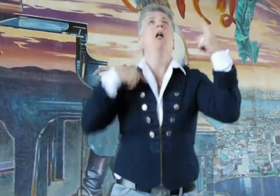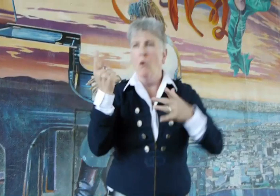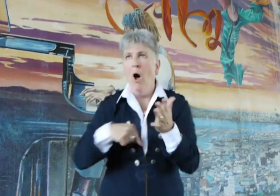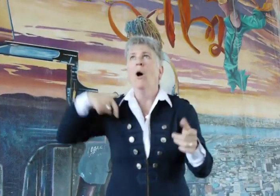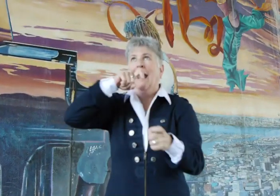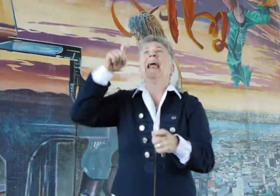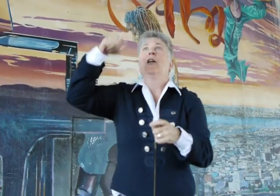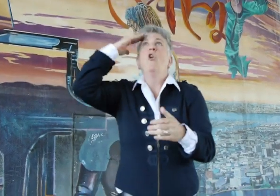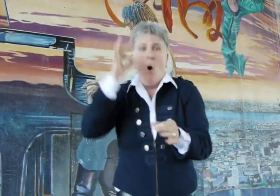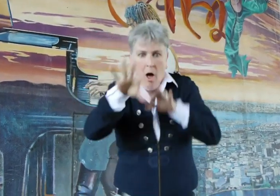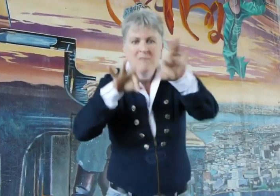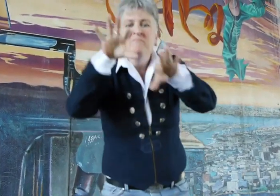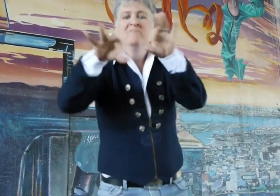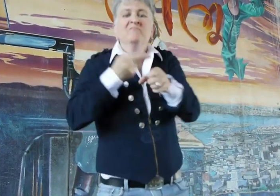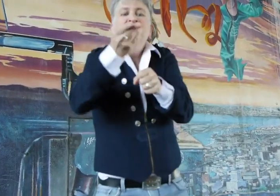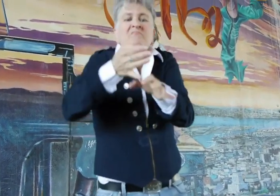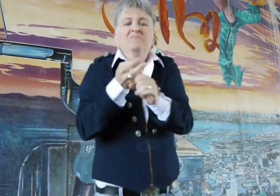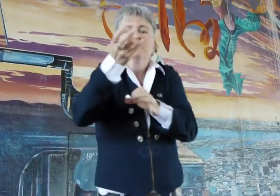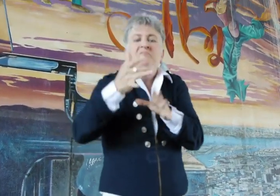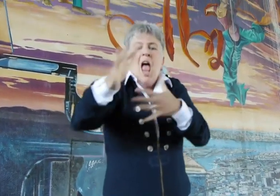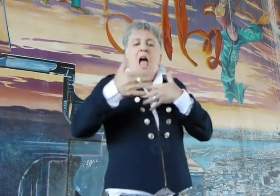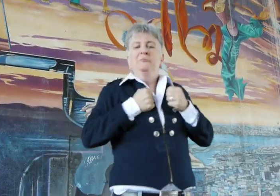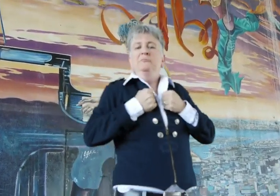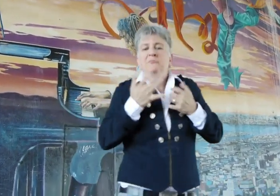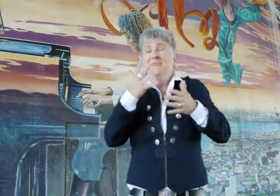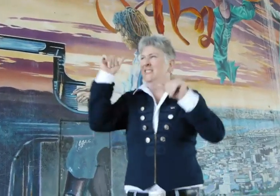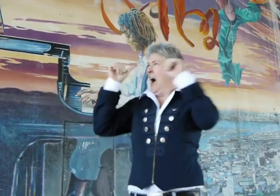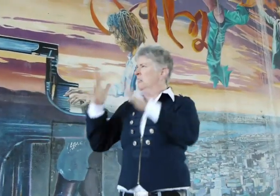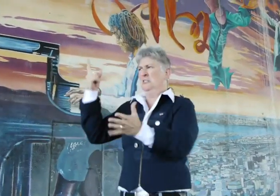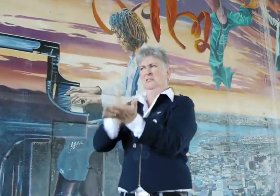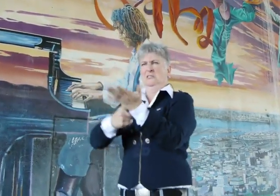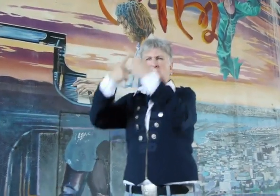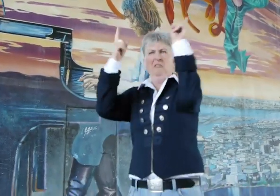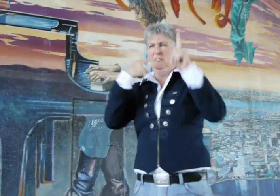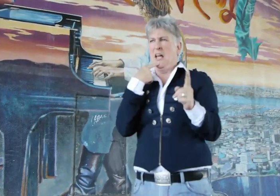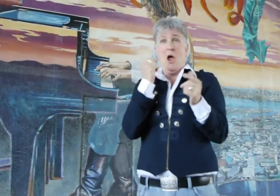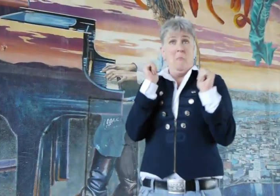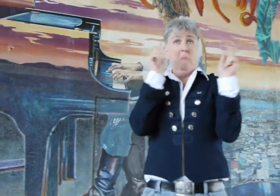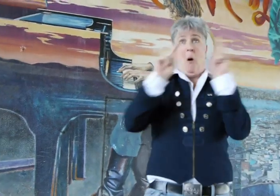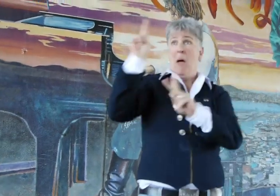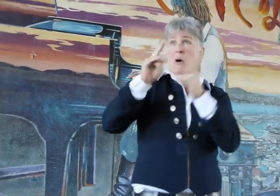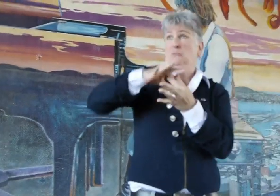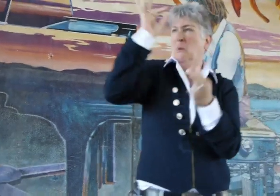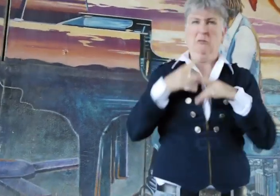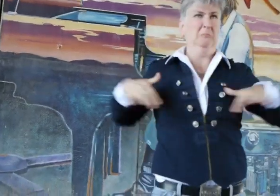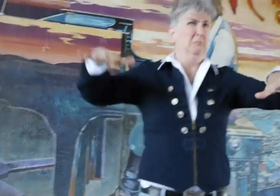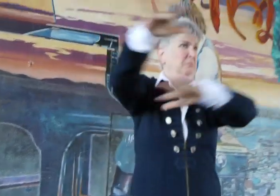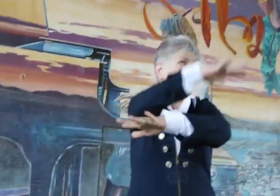what do we need to know? And the scientists keep telling me that we are all what we agree. So